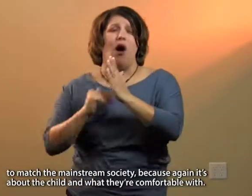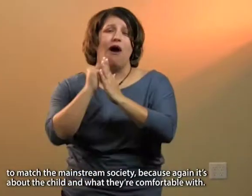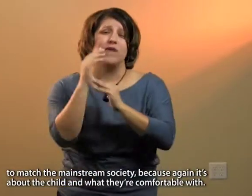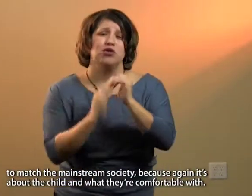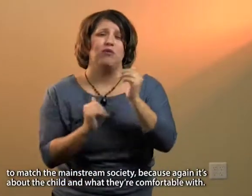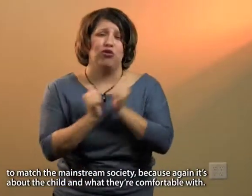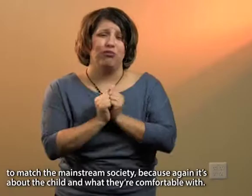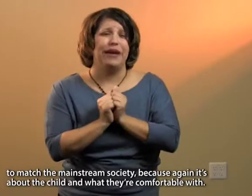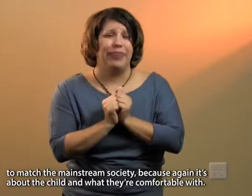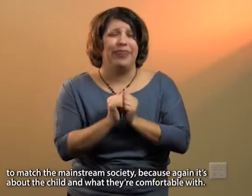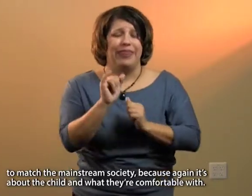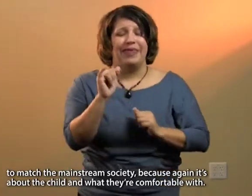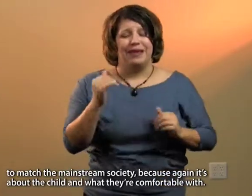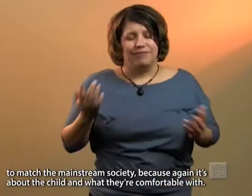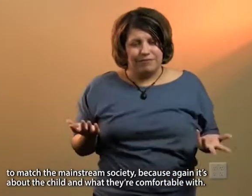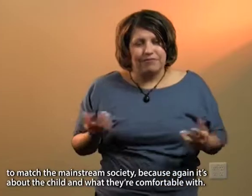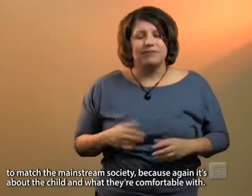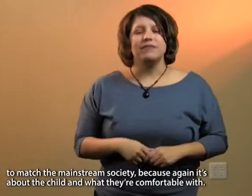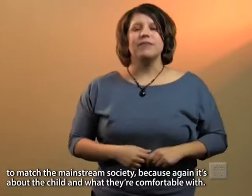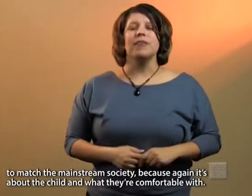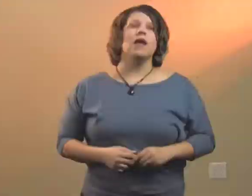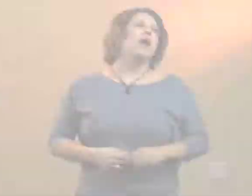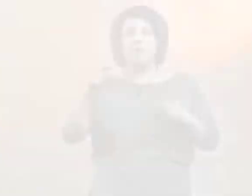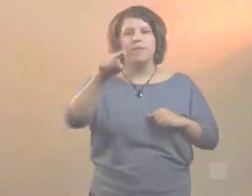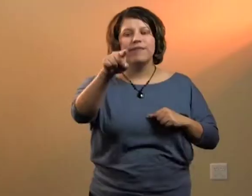again it's about the child and what they're comfortable with